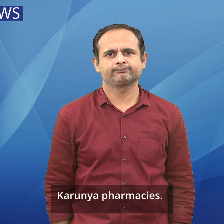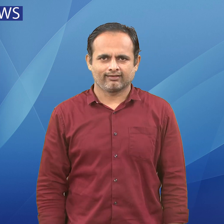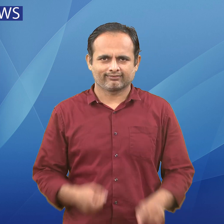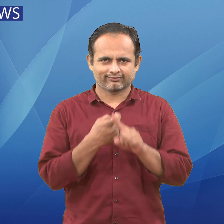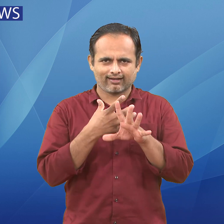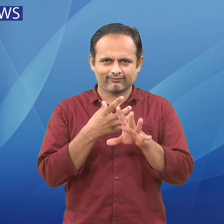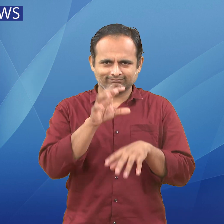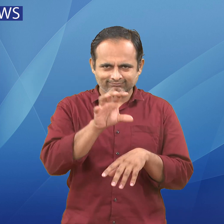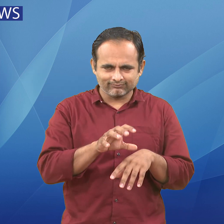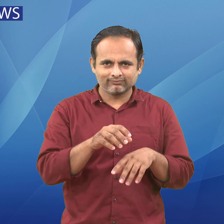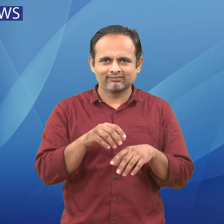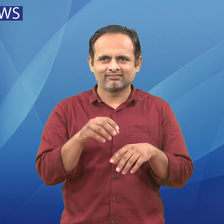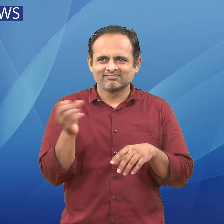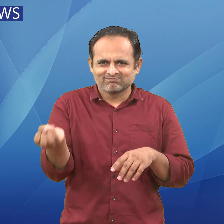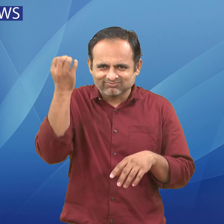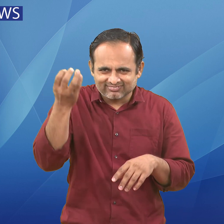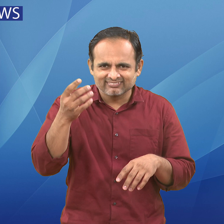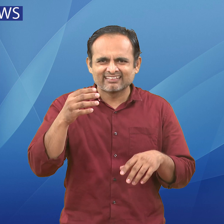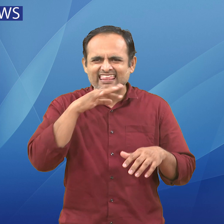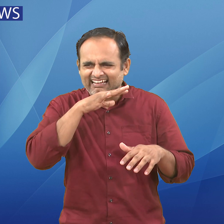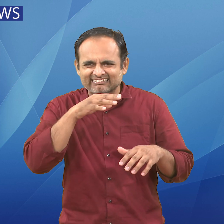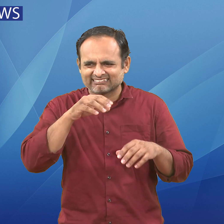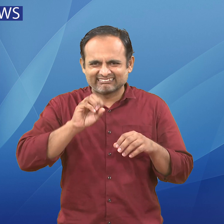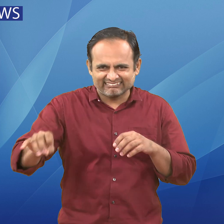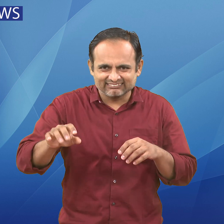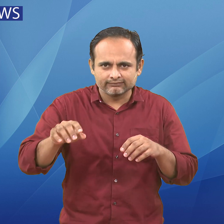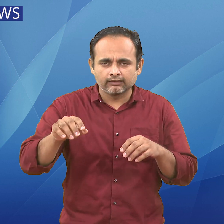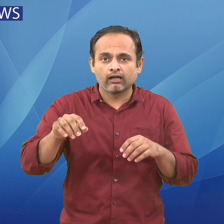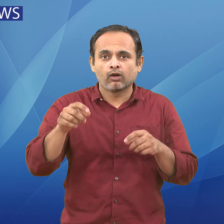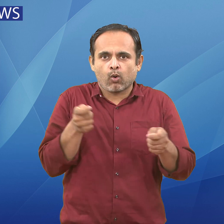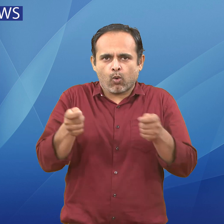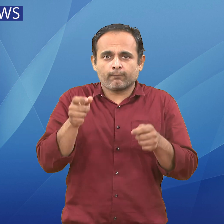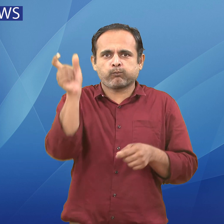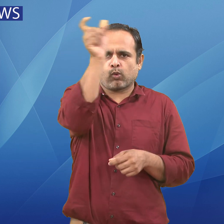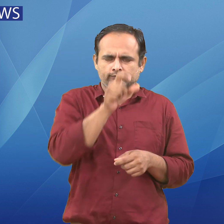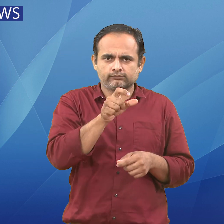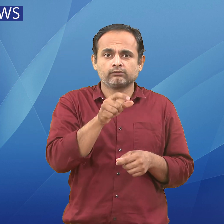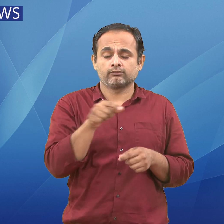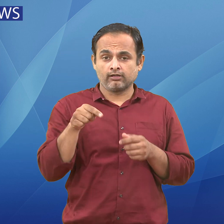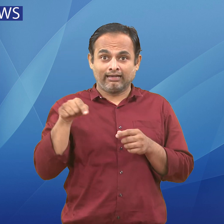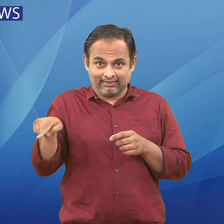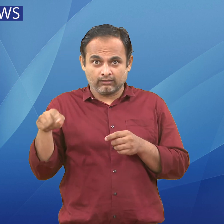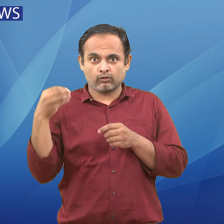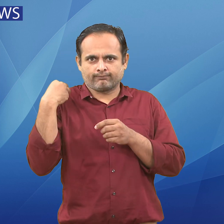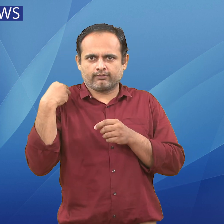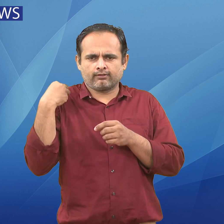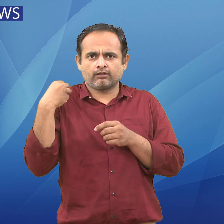The Kerala State Pollution Control Board has issued notices to the Kochi and Kollam Corporation and 7 municipalities asking